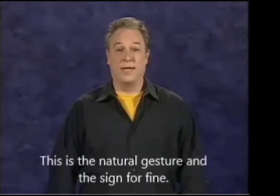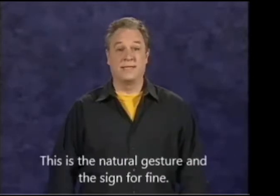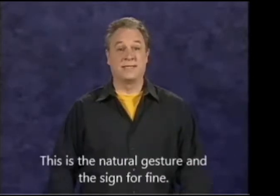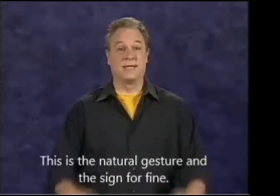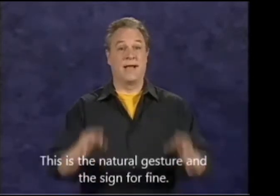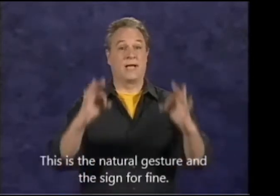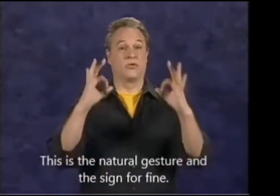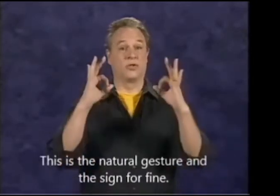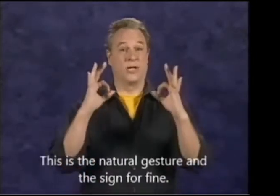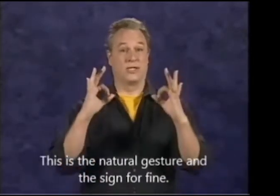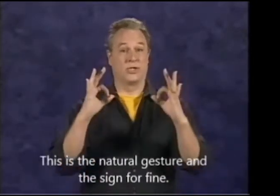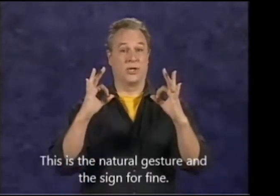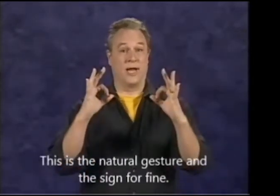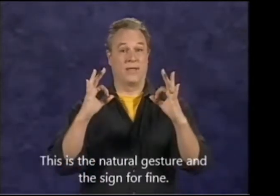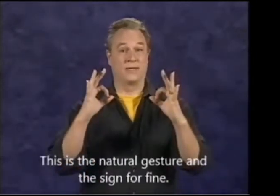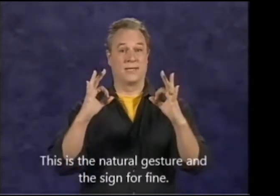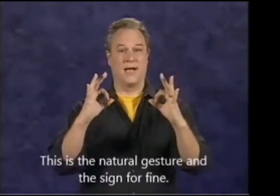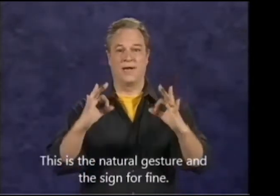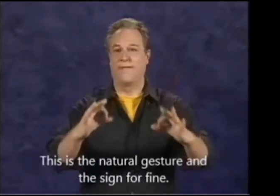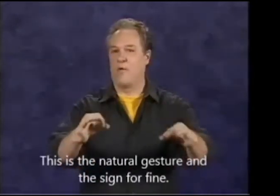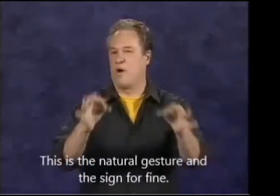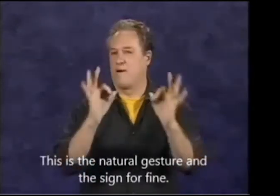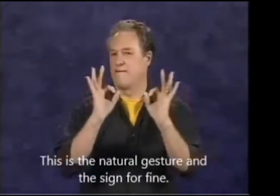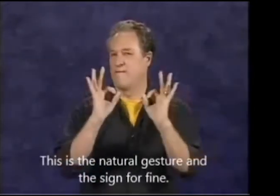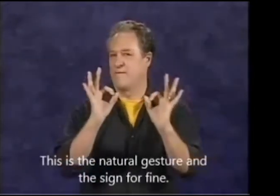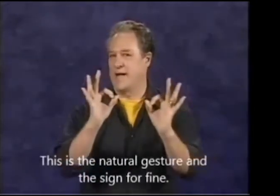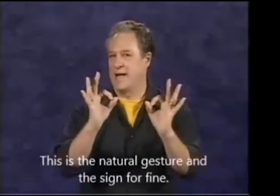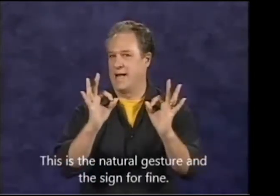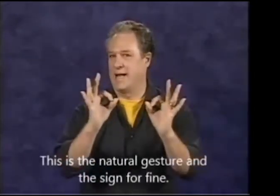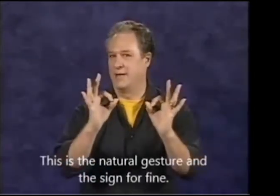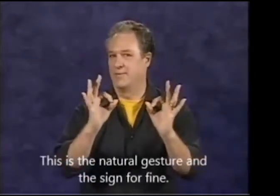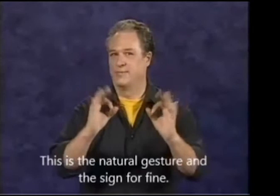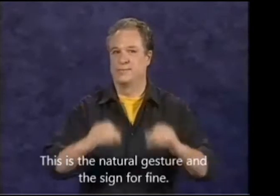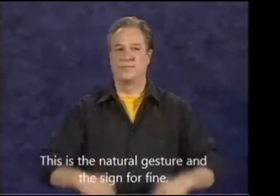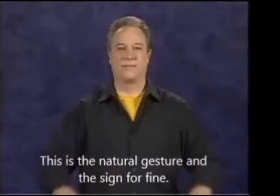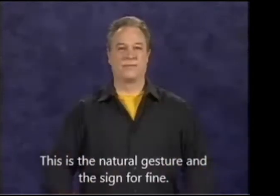This is a natural gesture and the sign for fine.